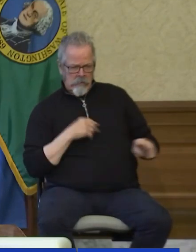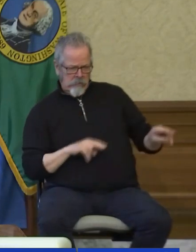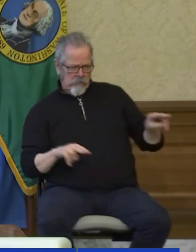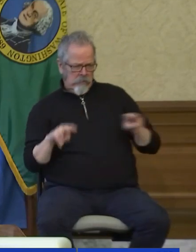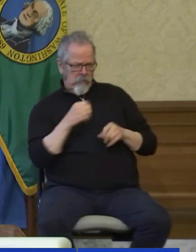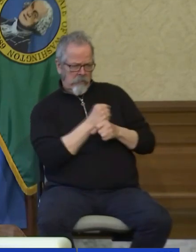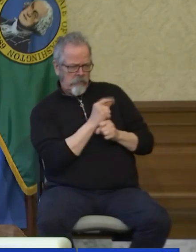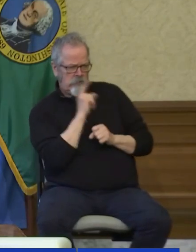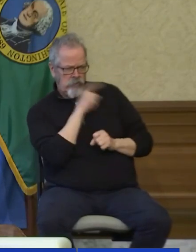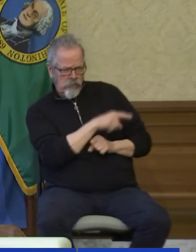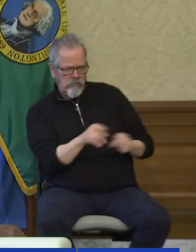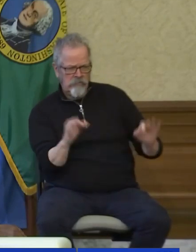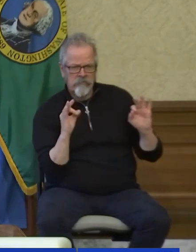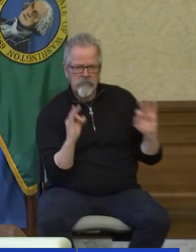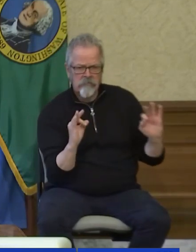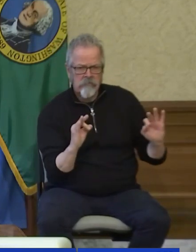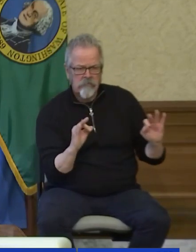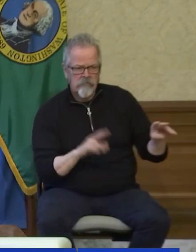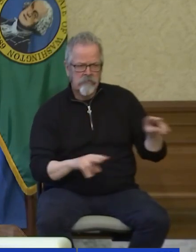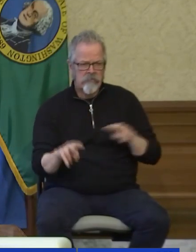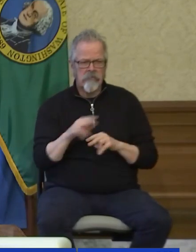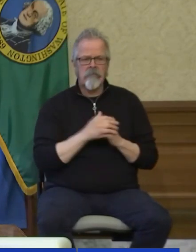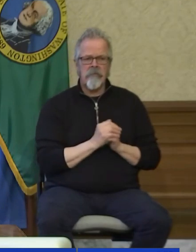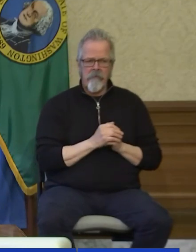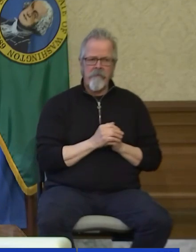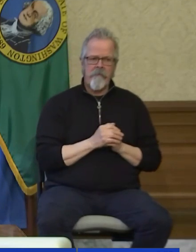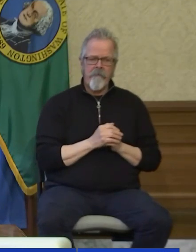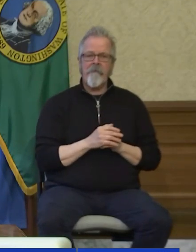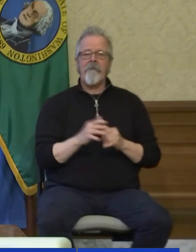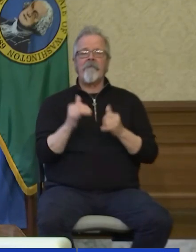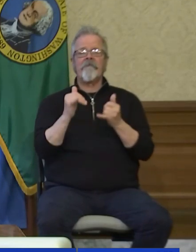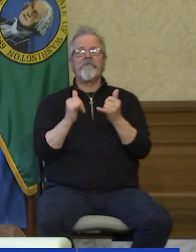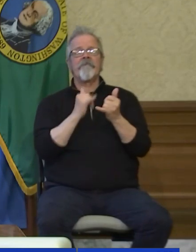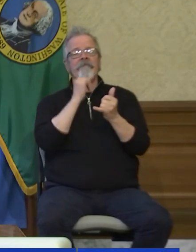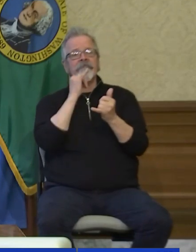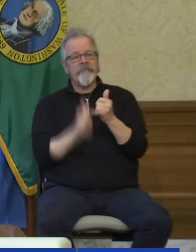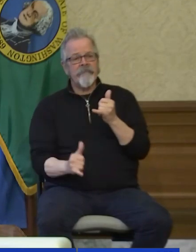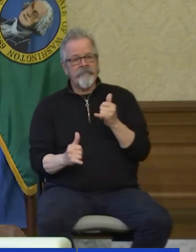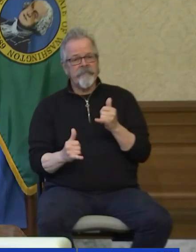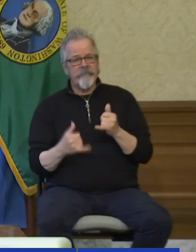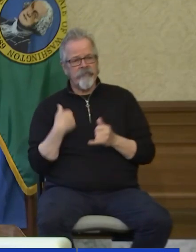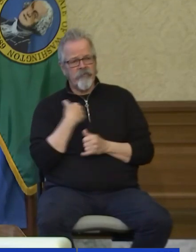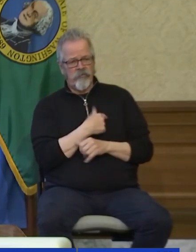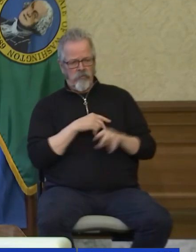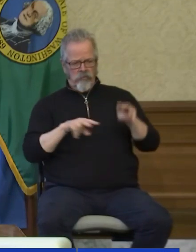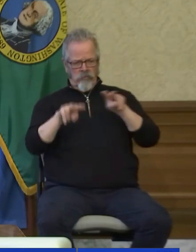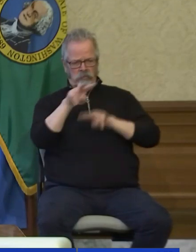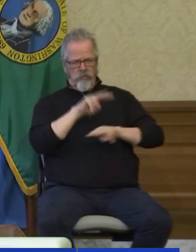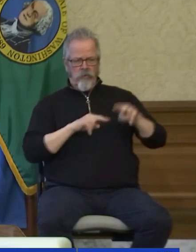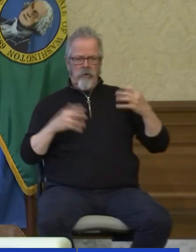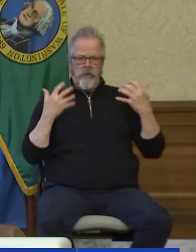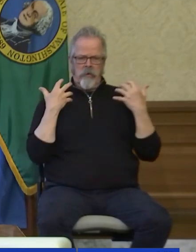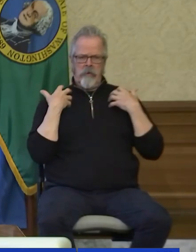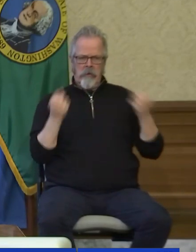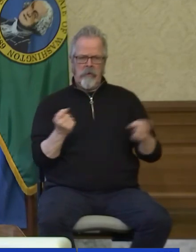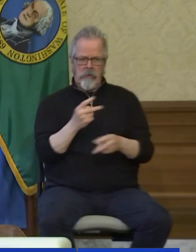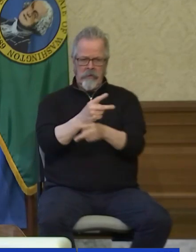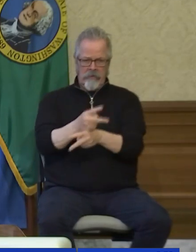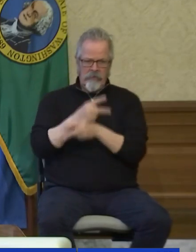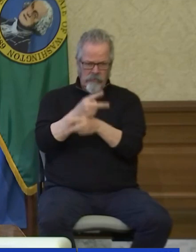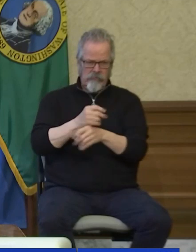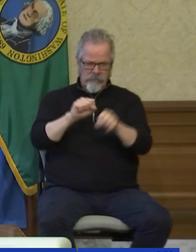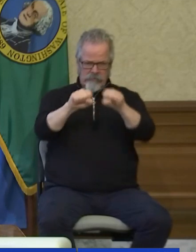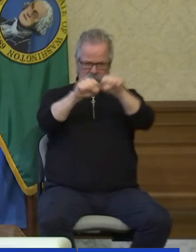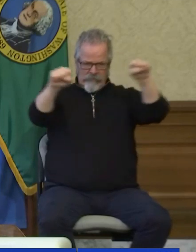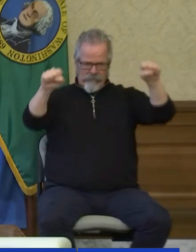have to make sure that our healthcare is ready for the job in the event that we saw an increase in this disease. And that includes the need to